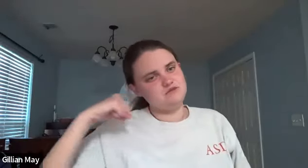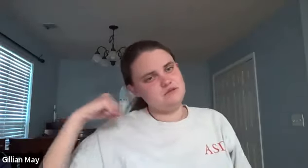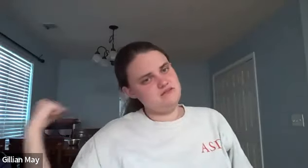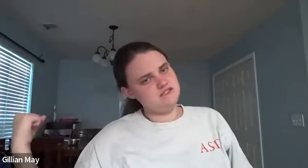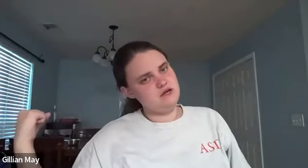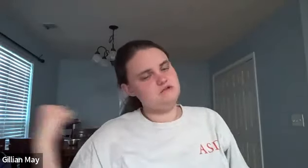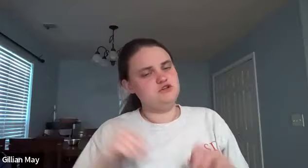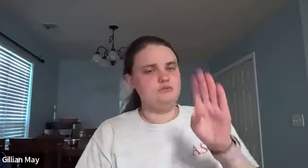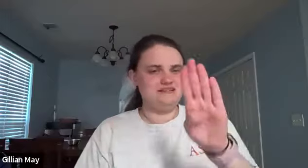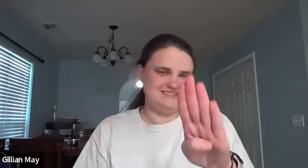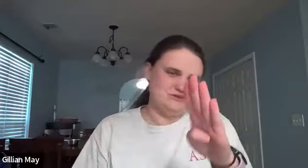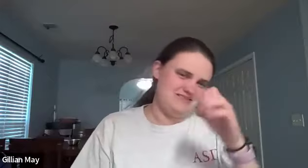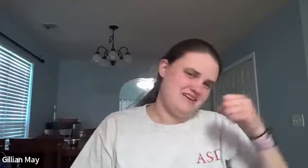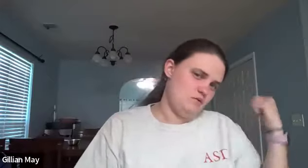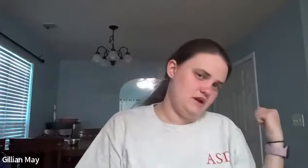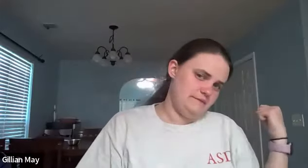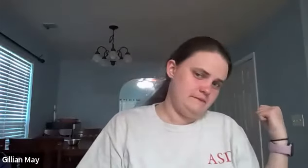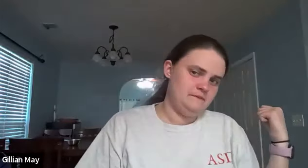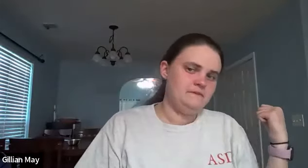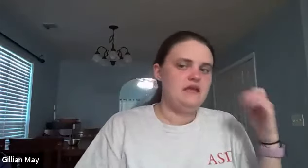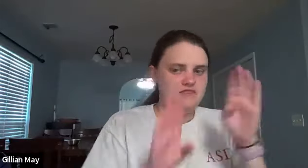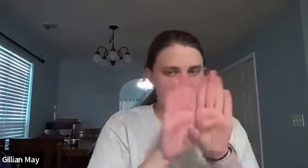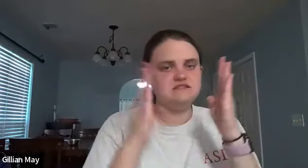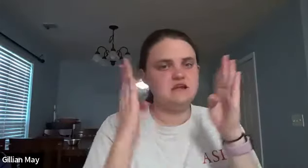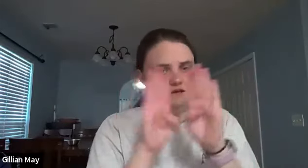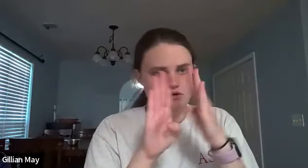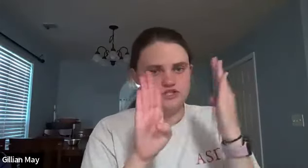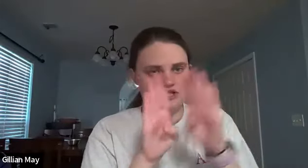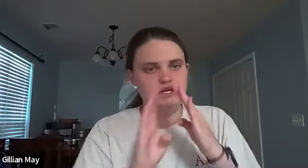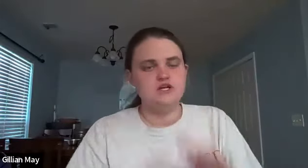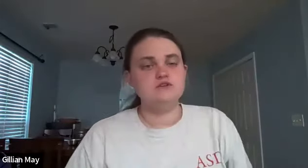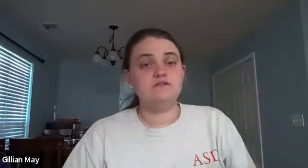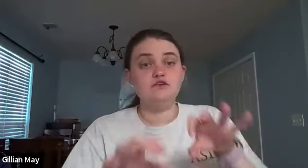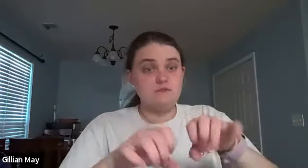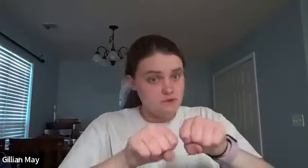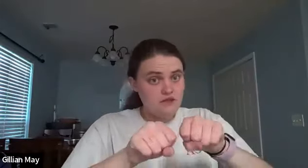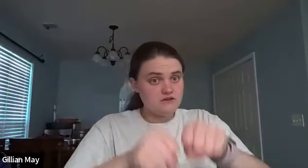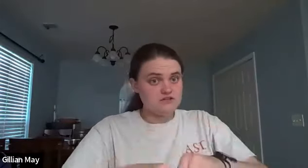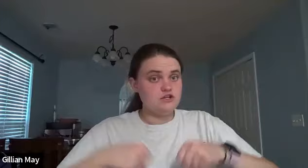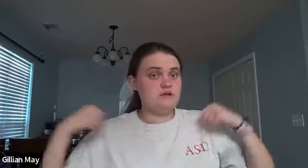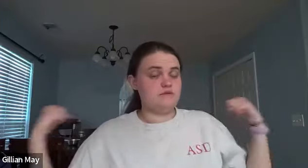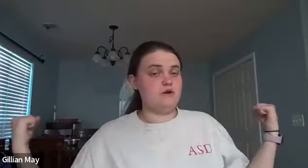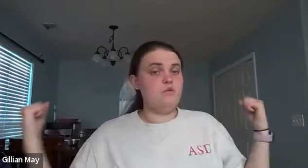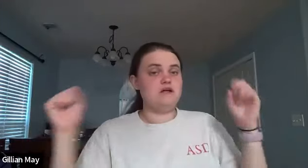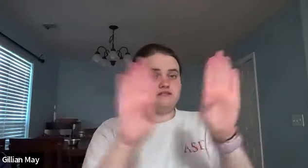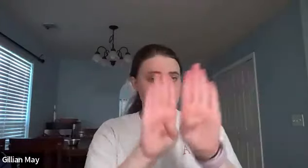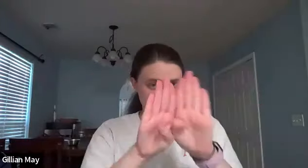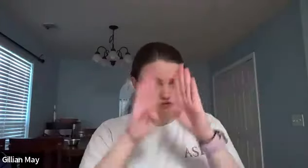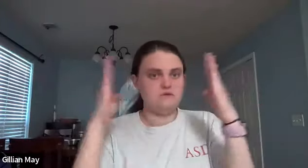swing it this way or would you open it to swing it that way? And that's the kind of motion. So like if you're grabbing both handles and you open them at once, that's when you do the